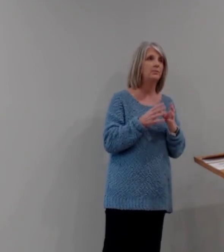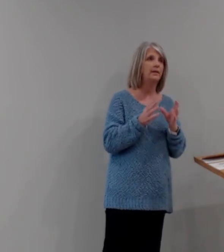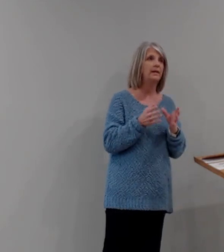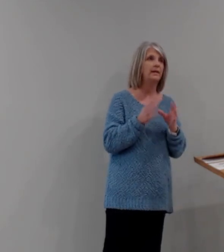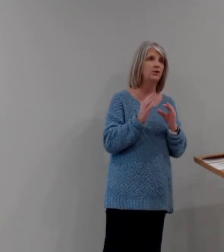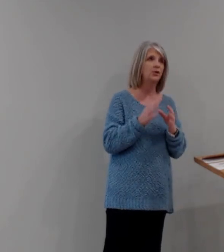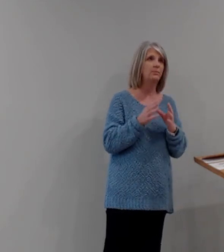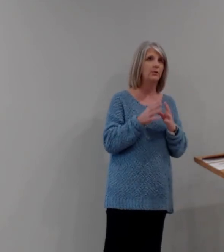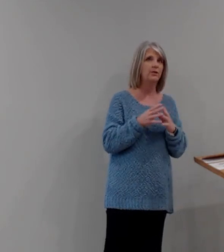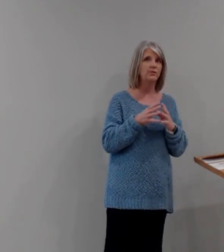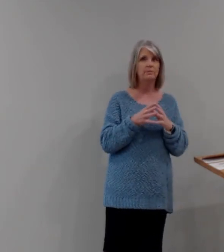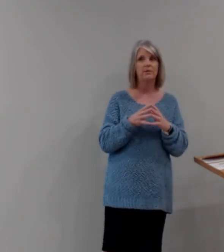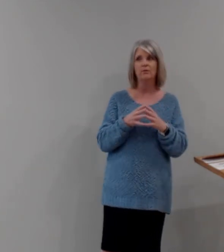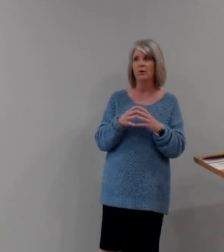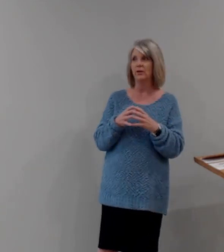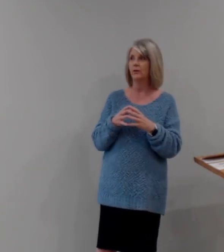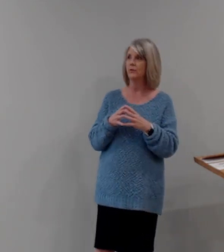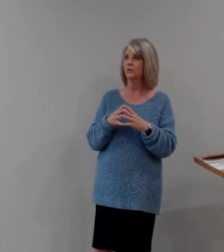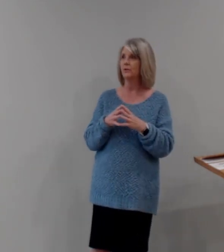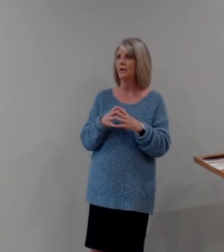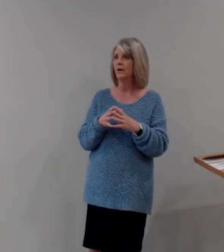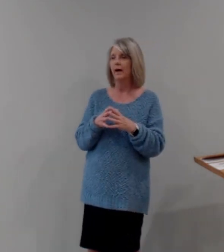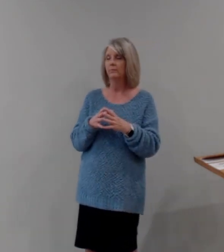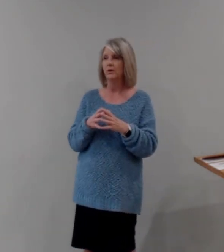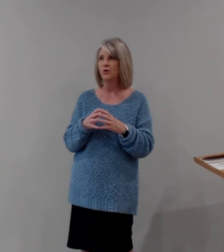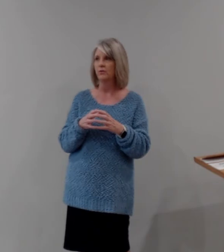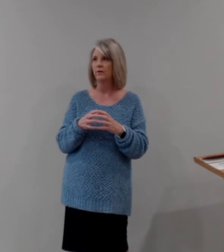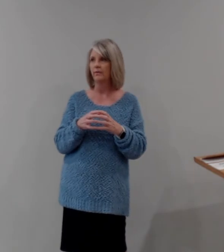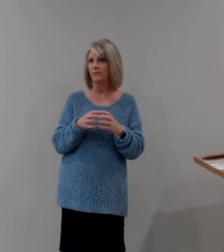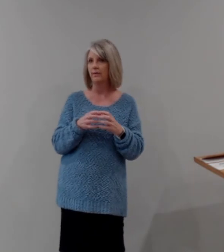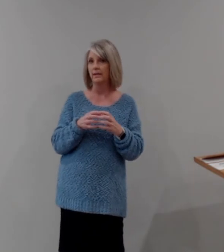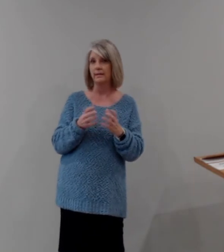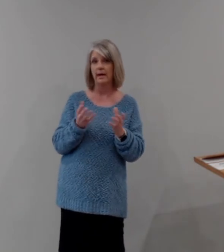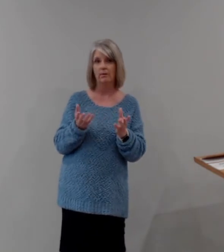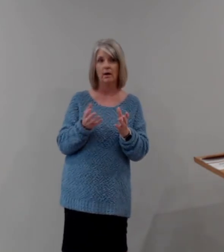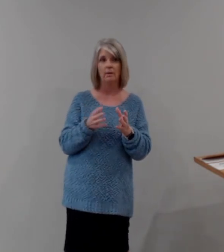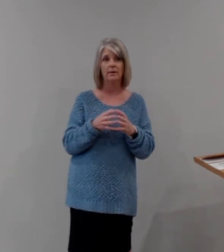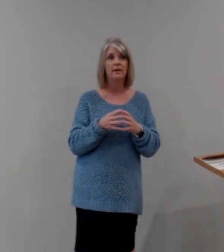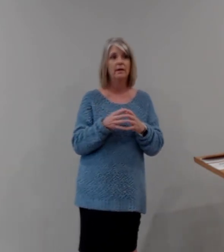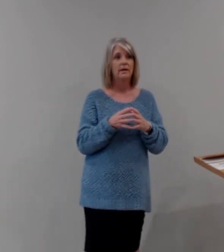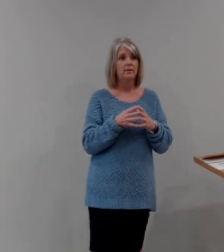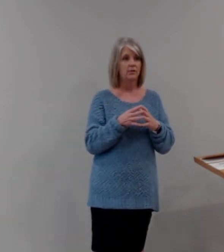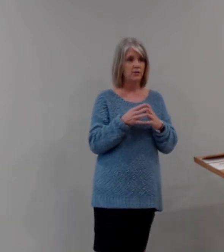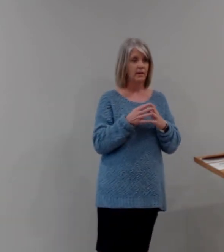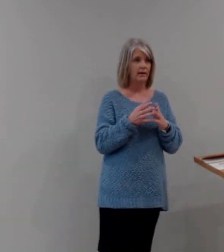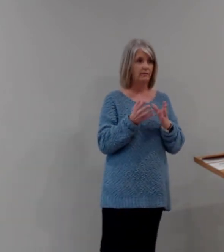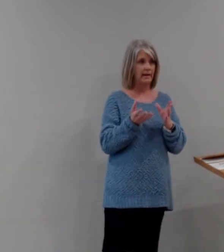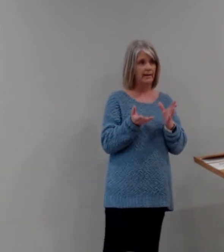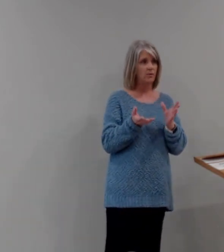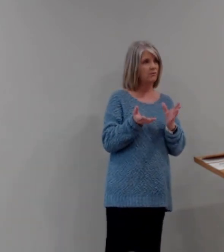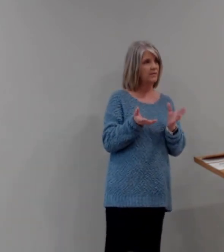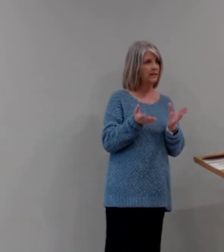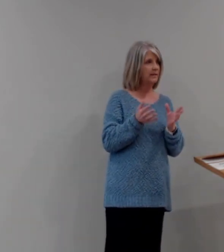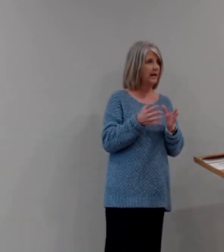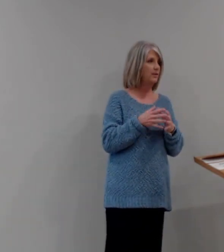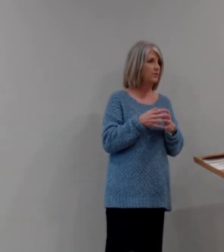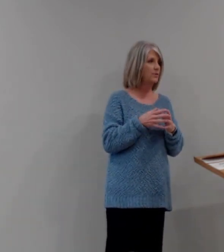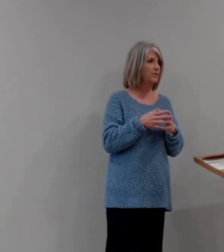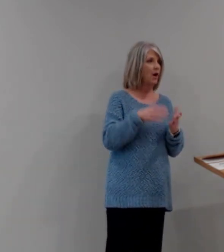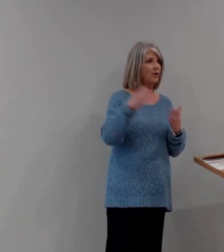be an interpreter, it used to be 4 years. I'm not sure if it is now or not, but there's language facilitators. There's all kinds